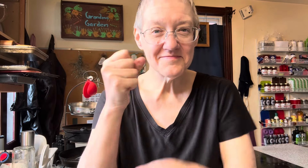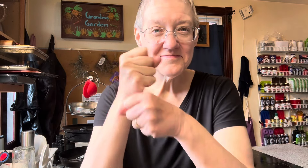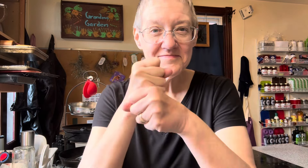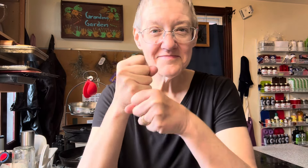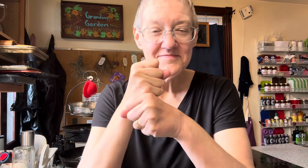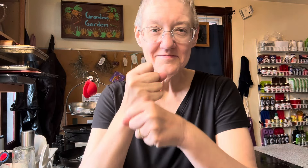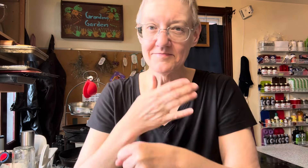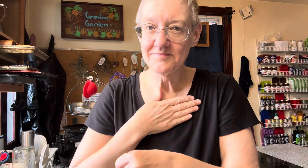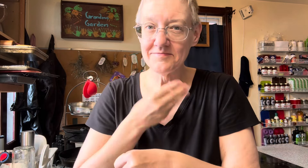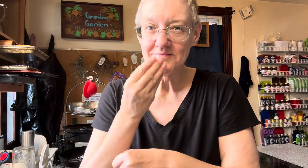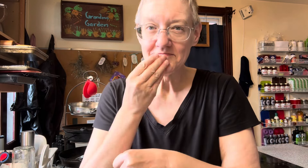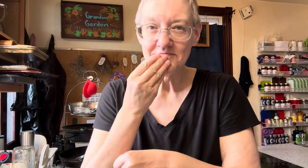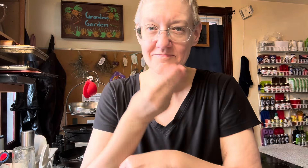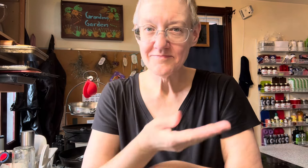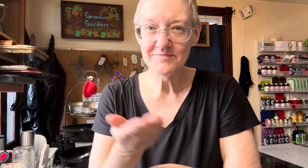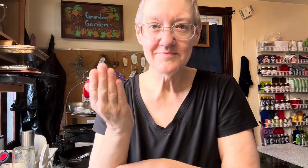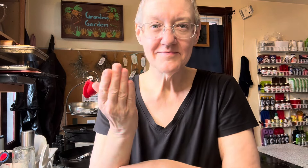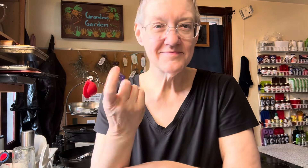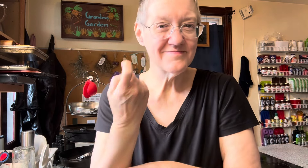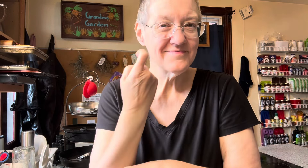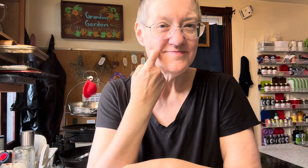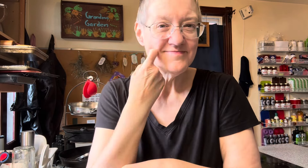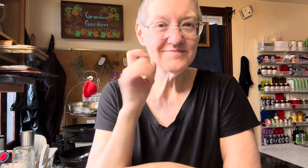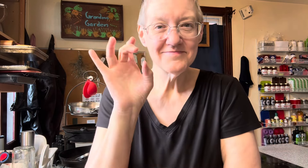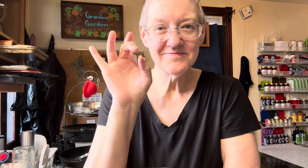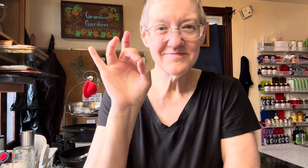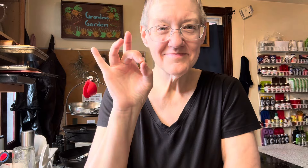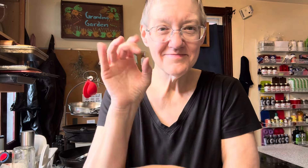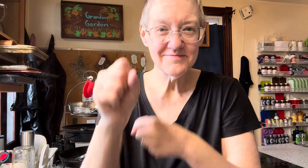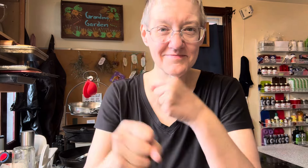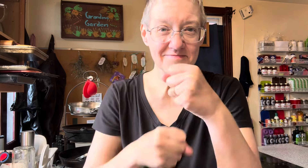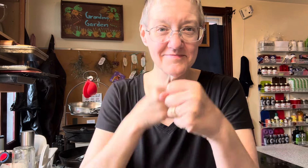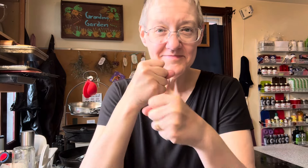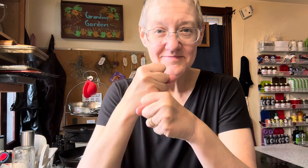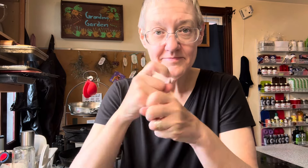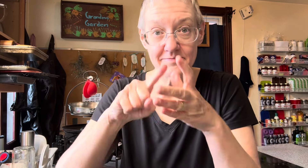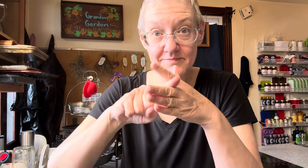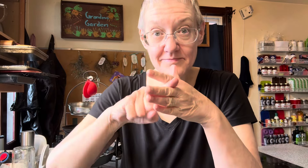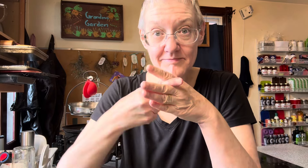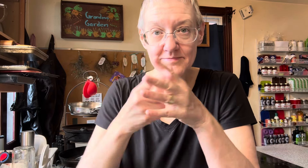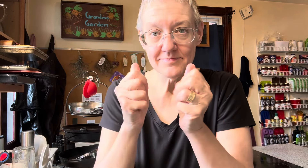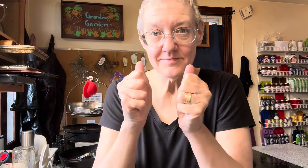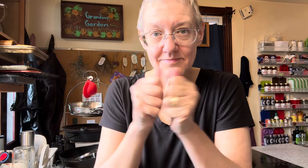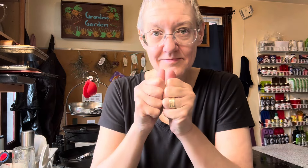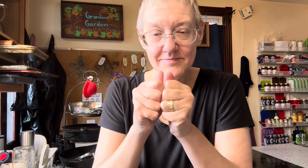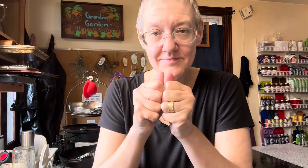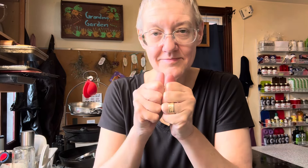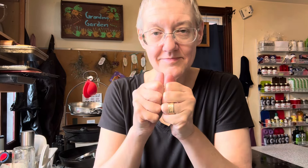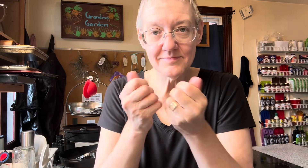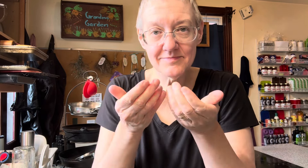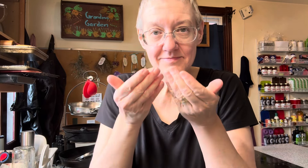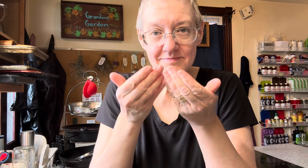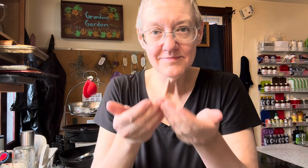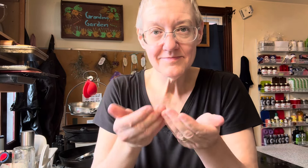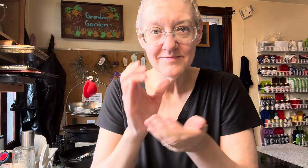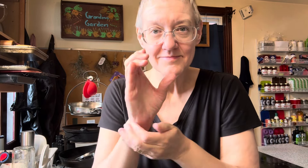Keto high-fat coffee has been my breakfast for the last 8 years. In the beginning, it was with heavy cream.